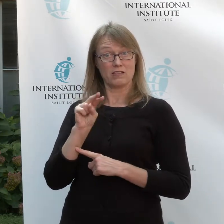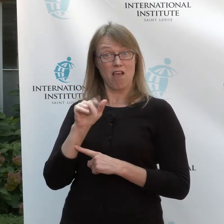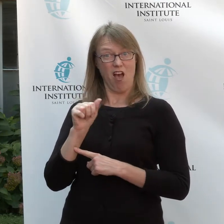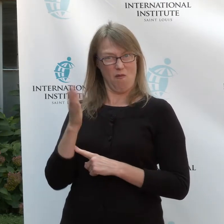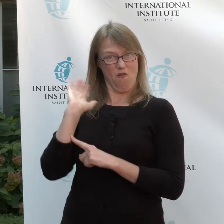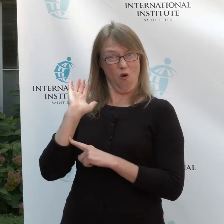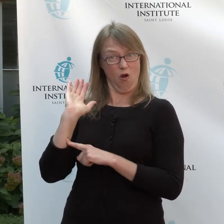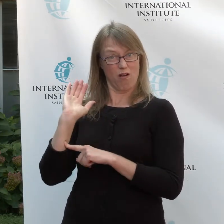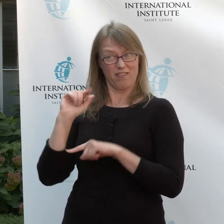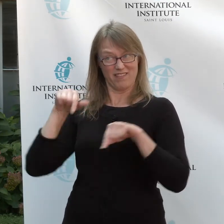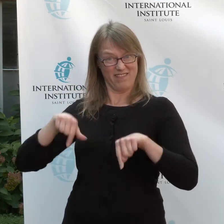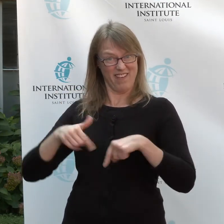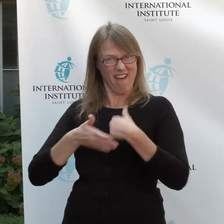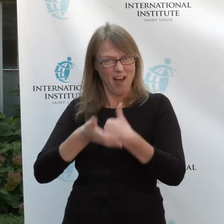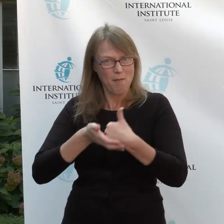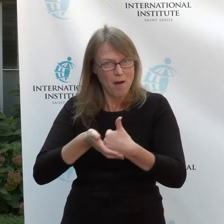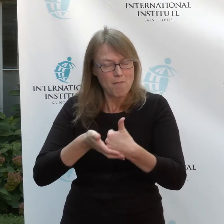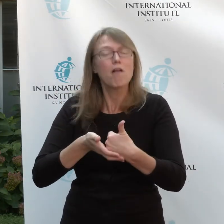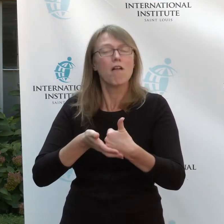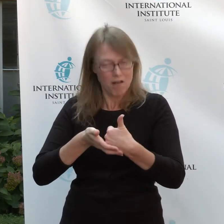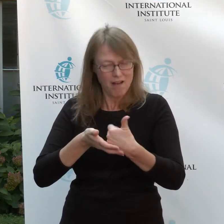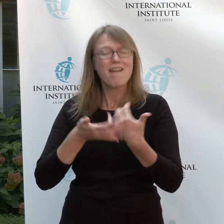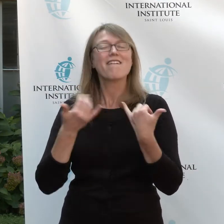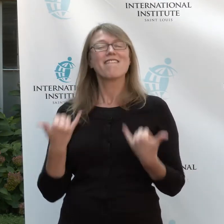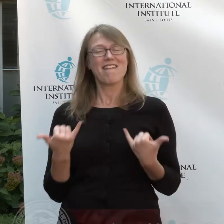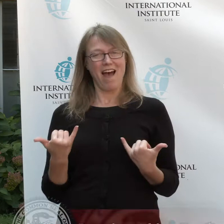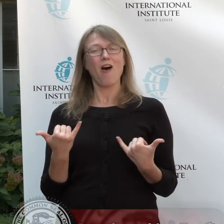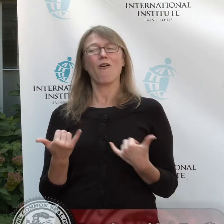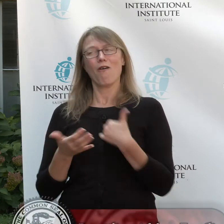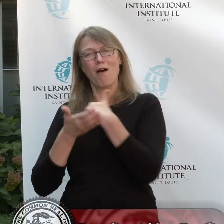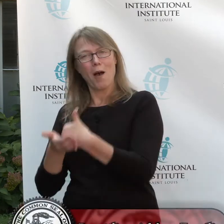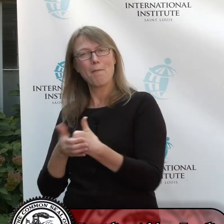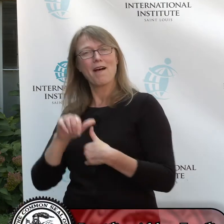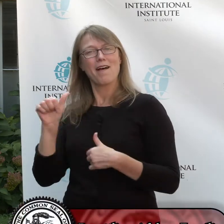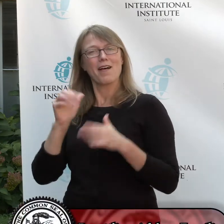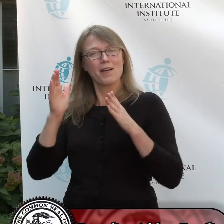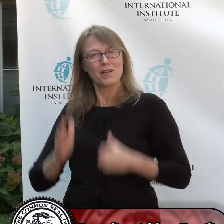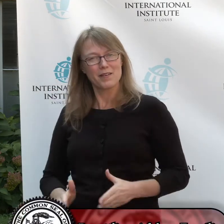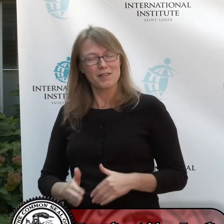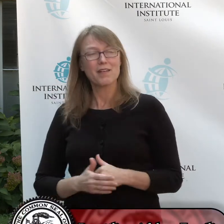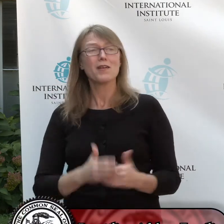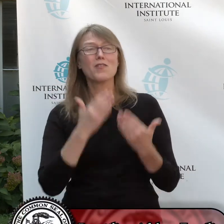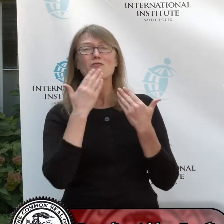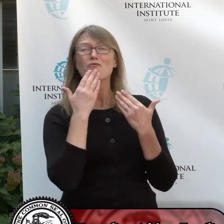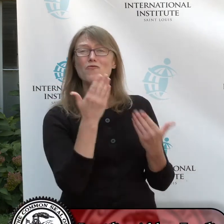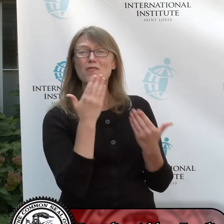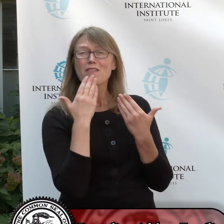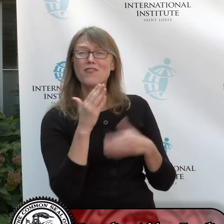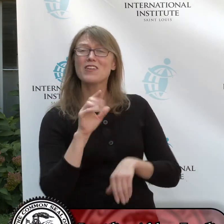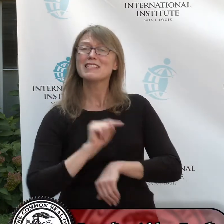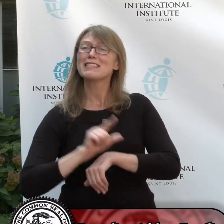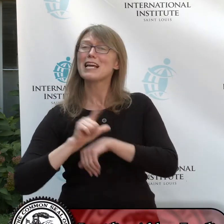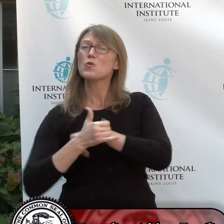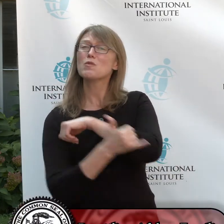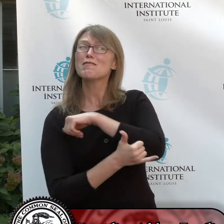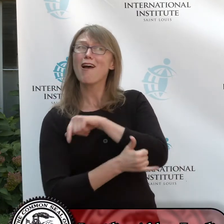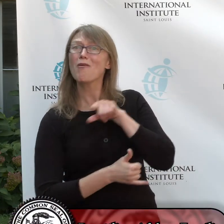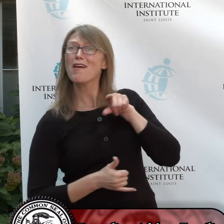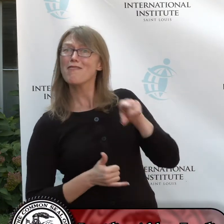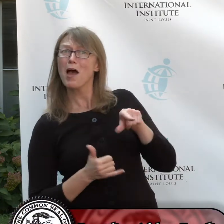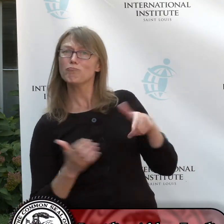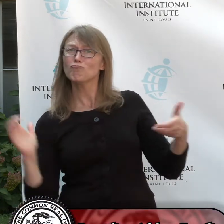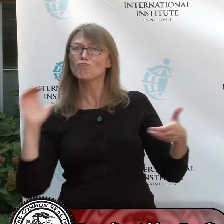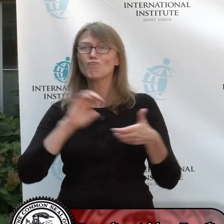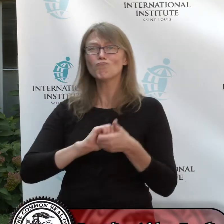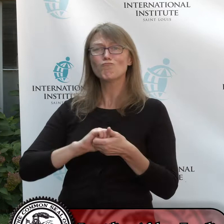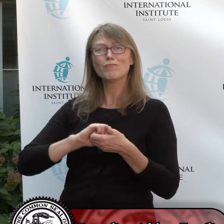for our strong relationship with St. Louis County, which helps make efforts like this possible. And I'm proud that so